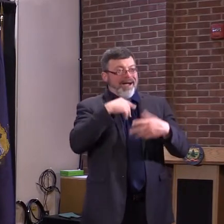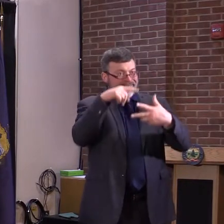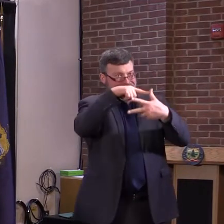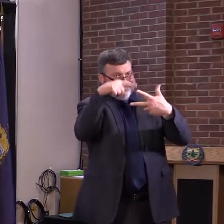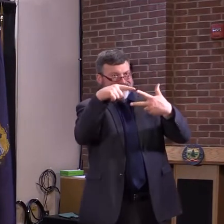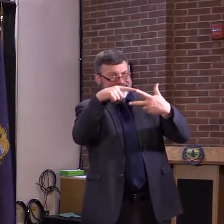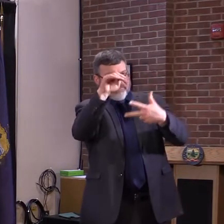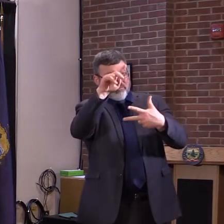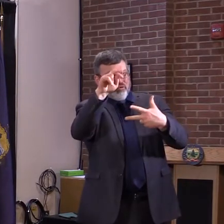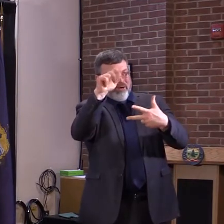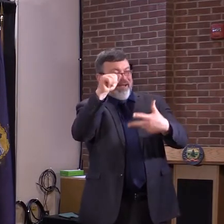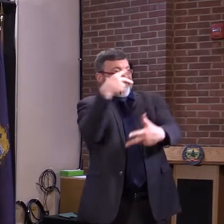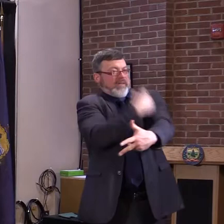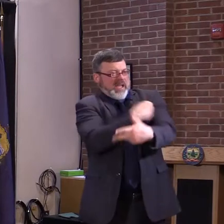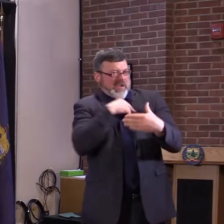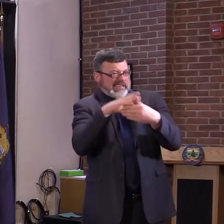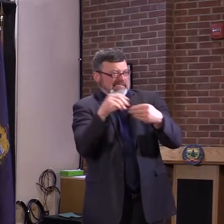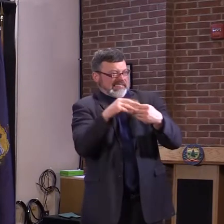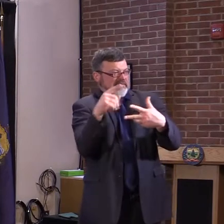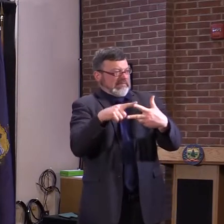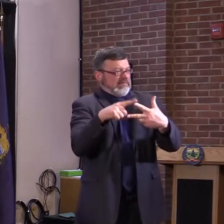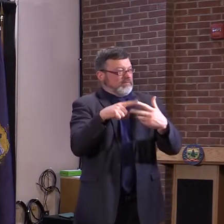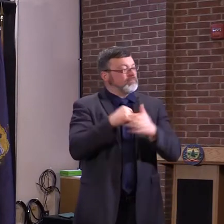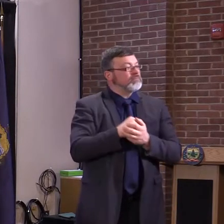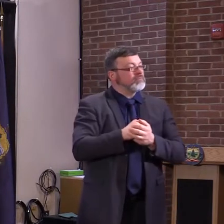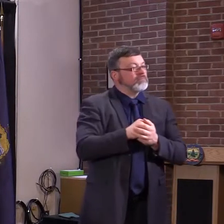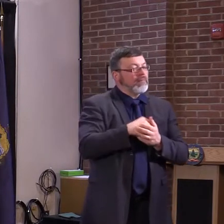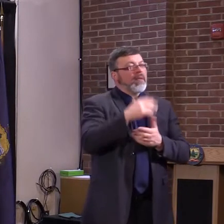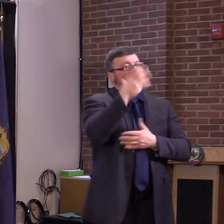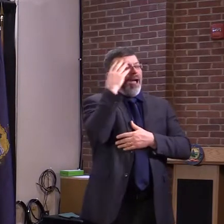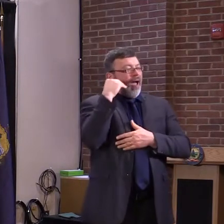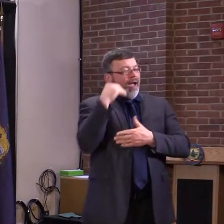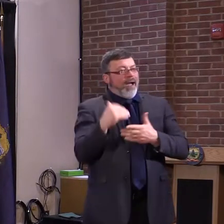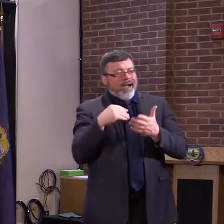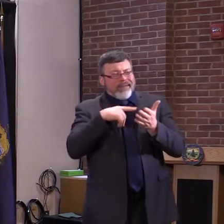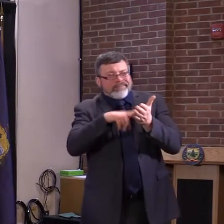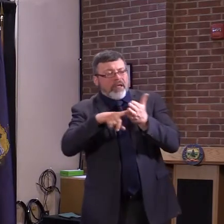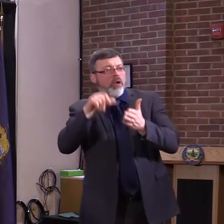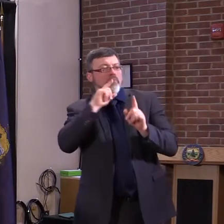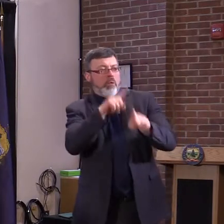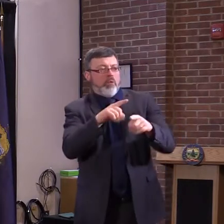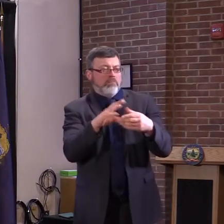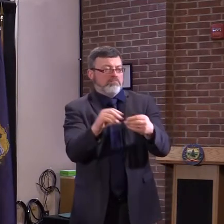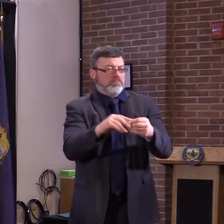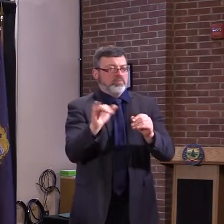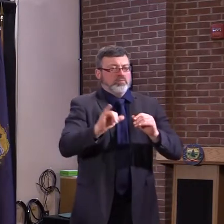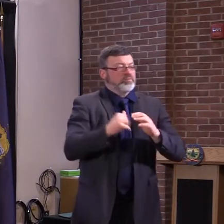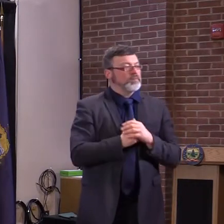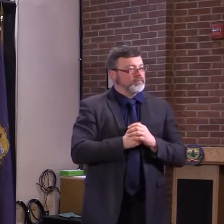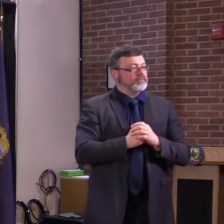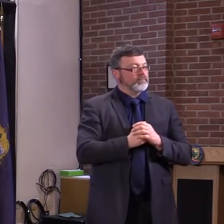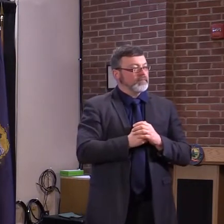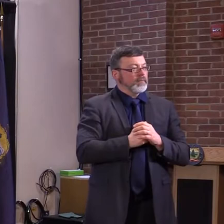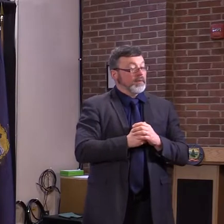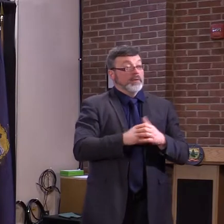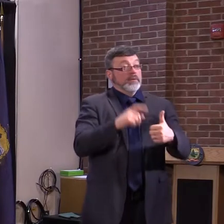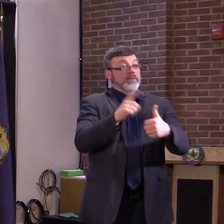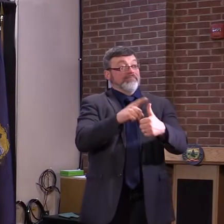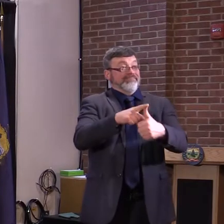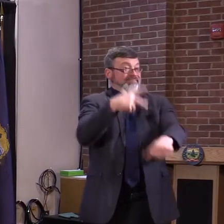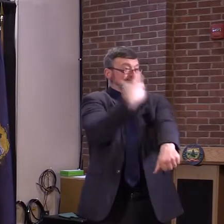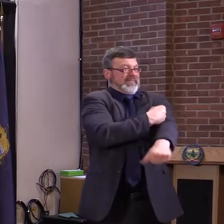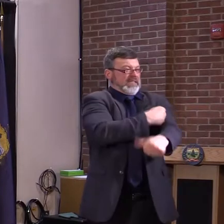There is now even more data to support how critical boosters are. Now from a CDC study, which was done as